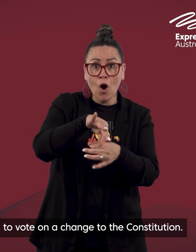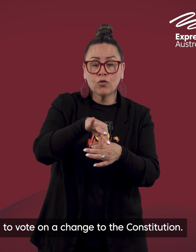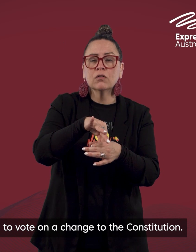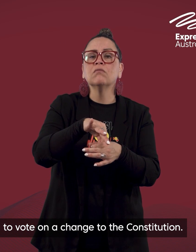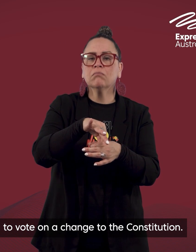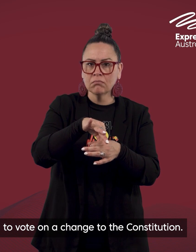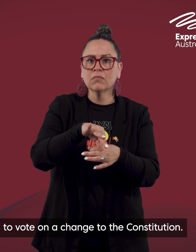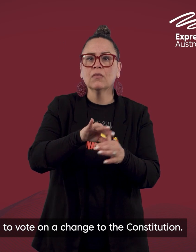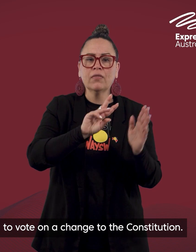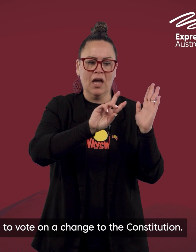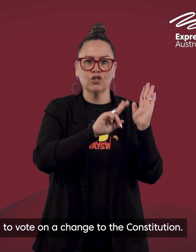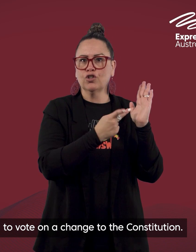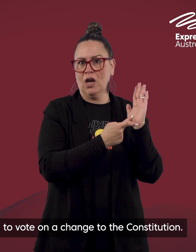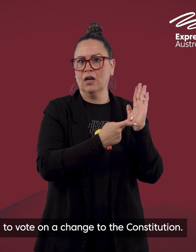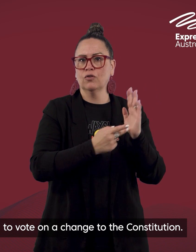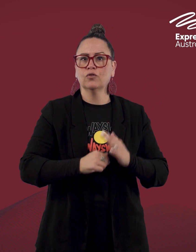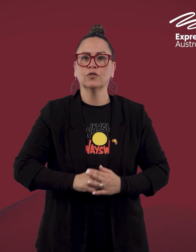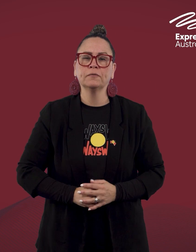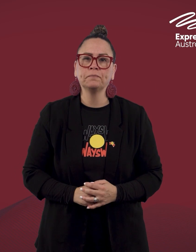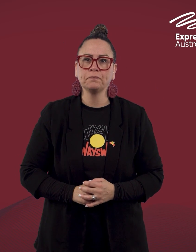to the Constitution.